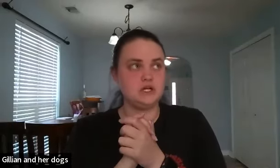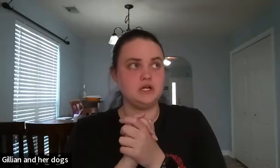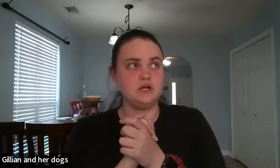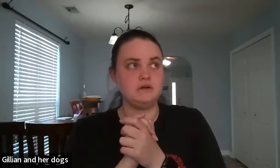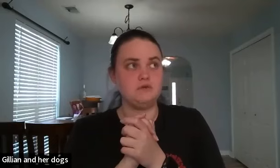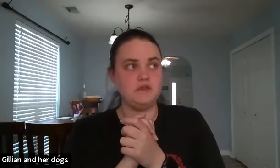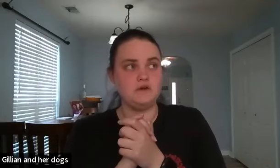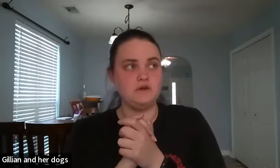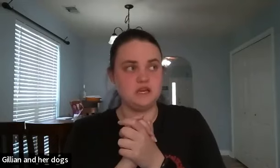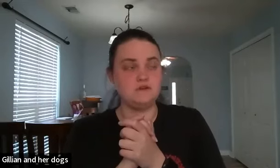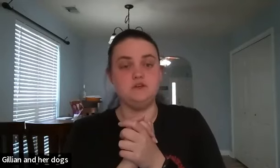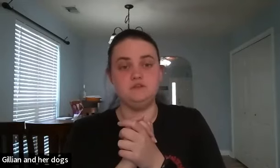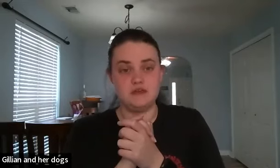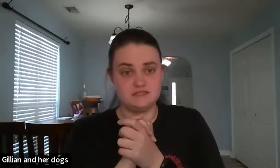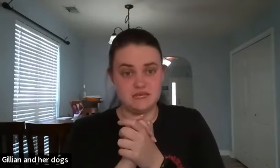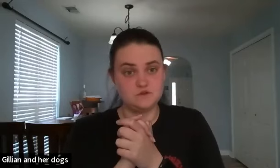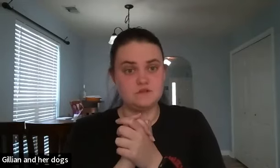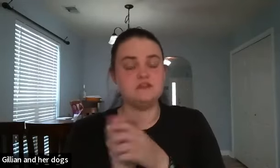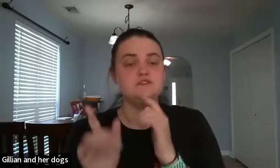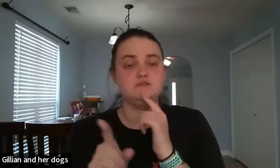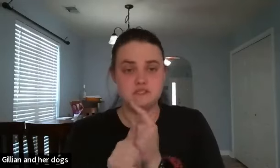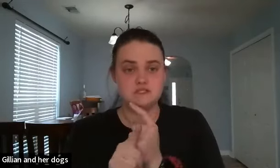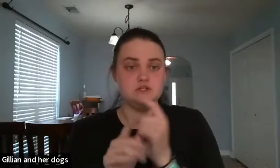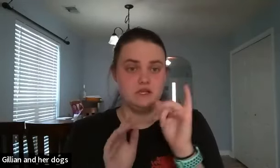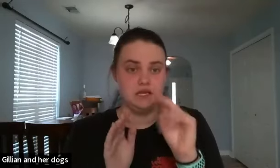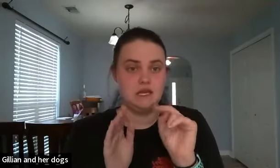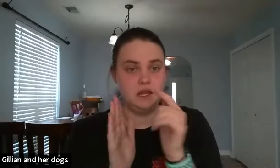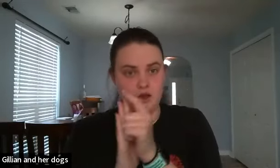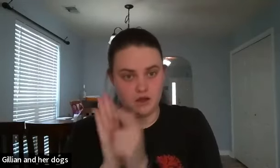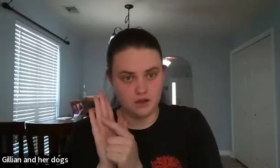sister, brother, whichever, you would do that same sort of thing. So sister in law.